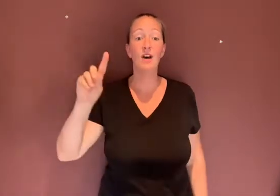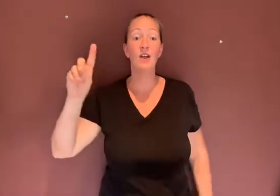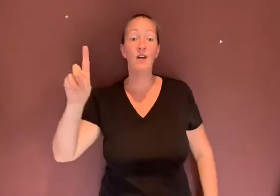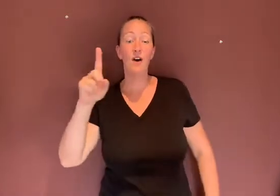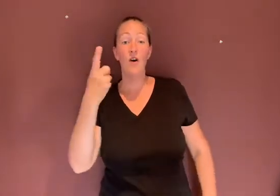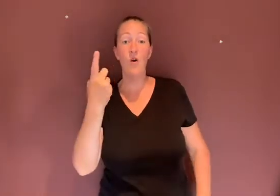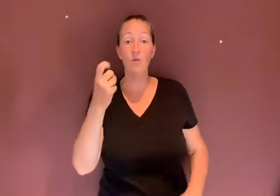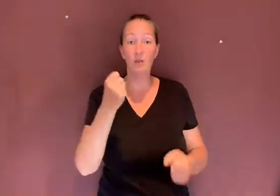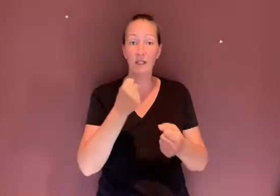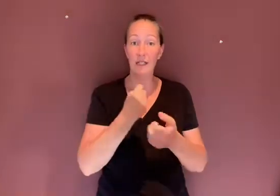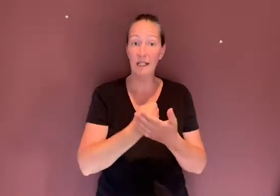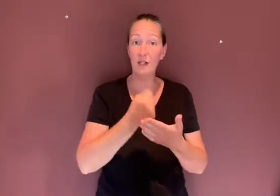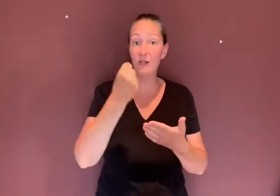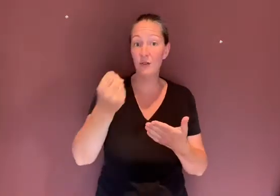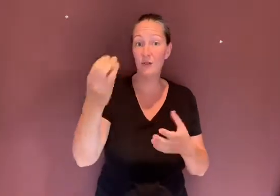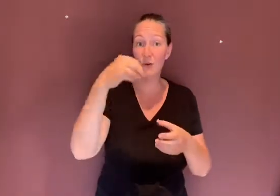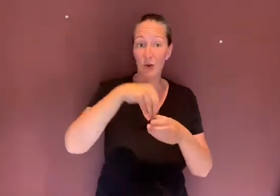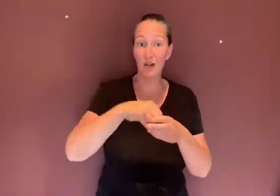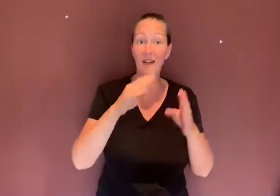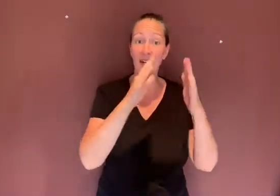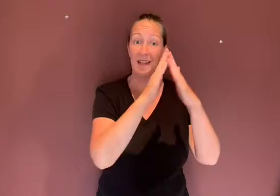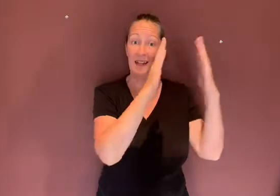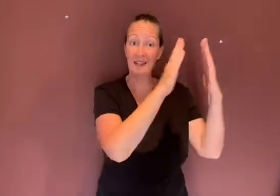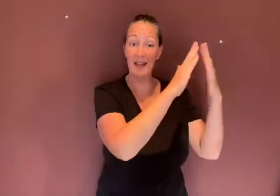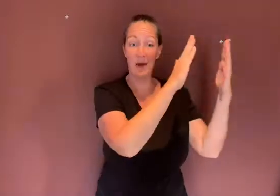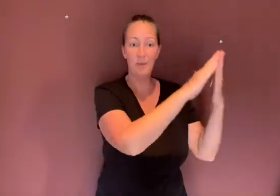the only store in town.